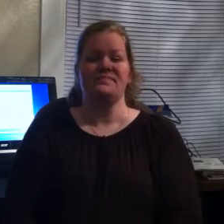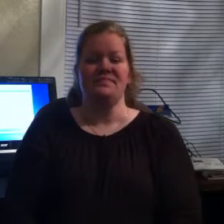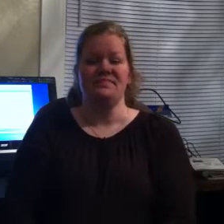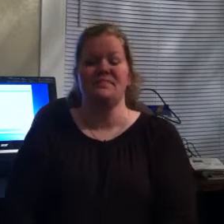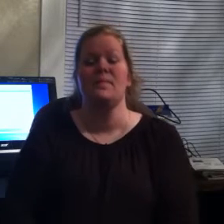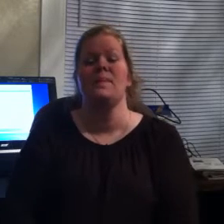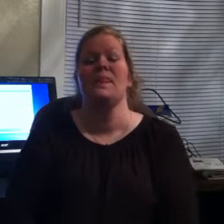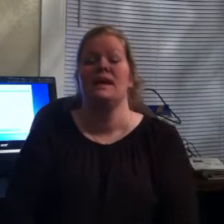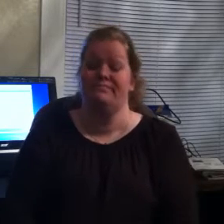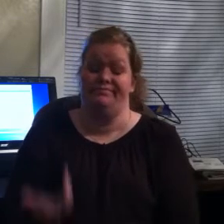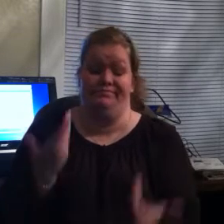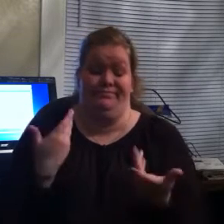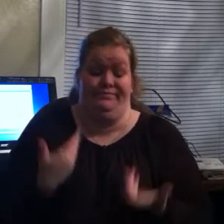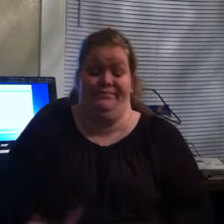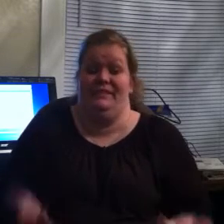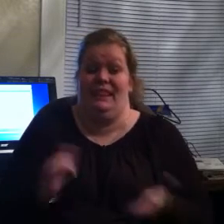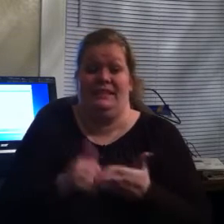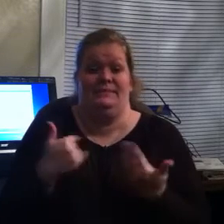I am what I am.